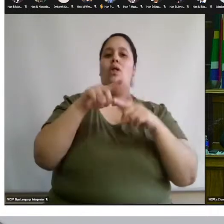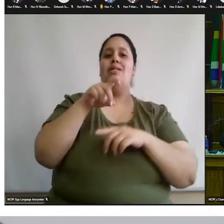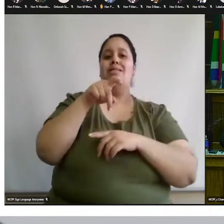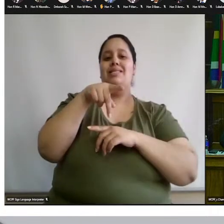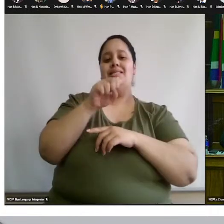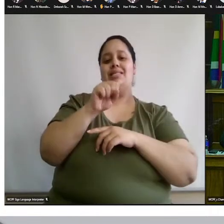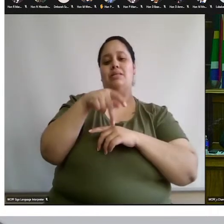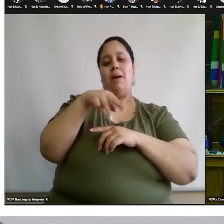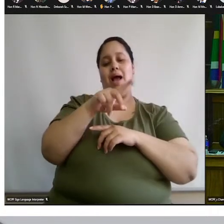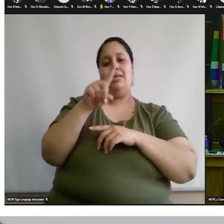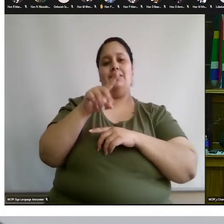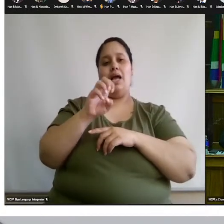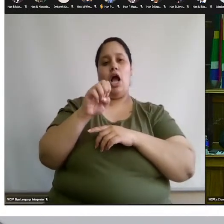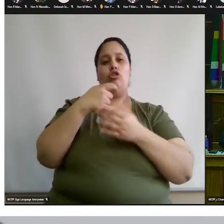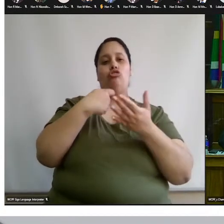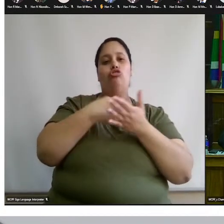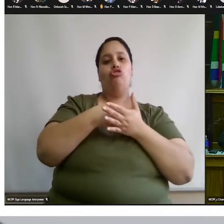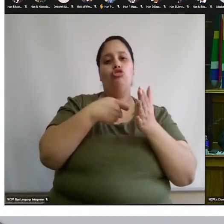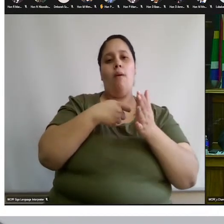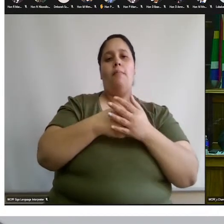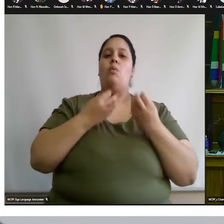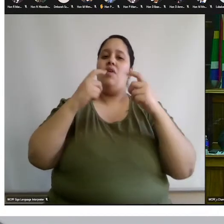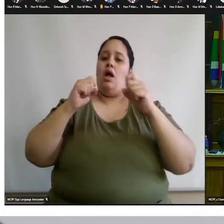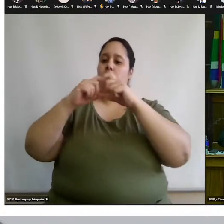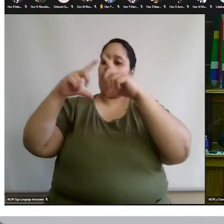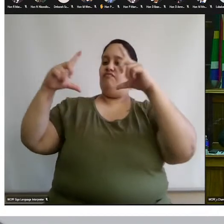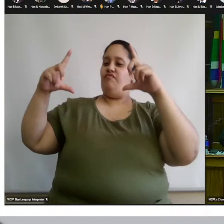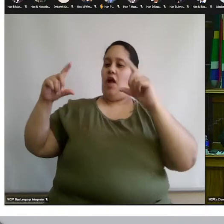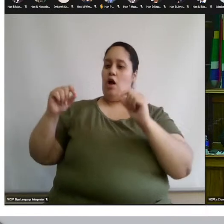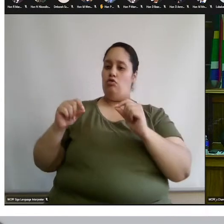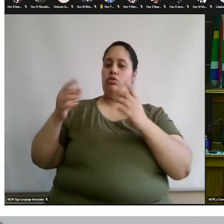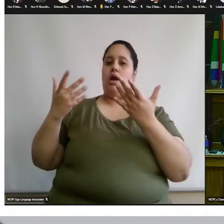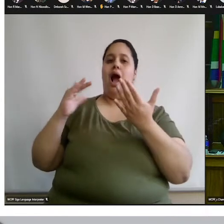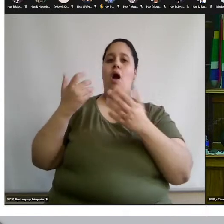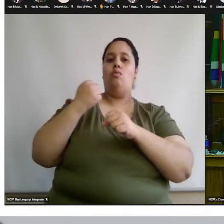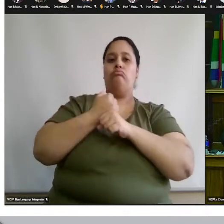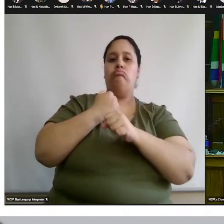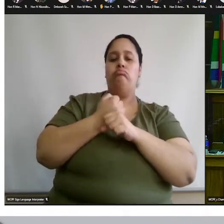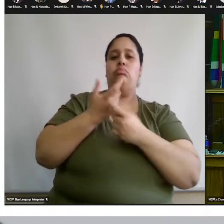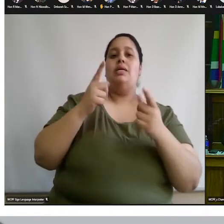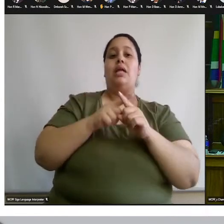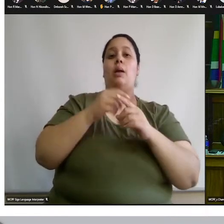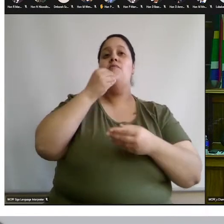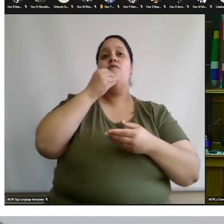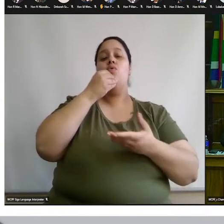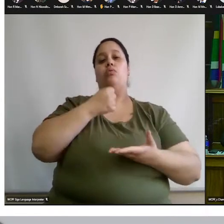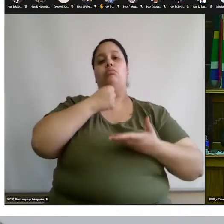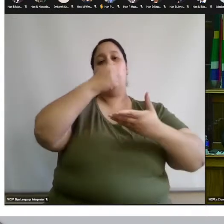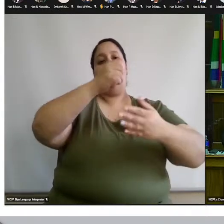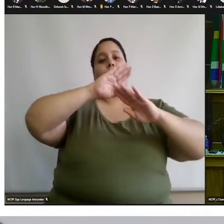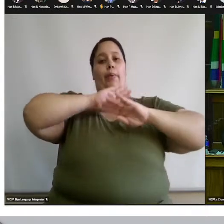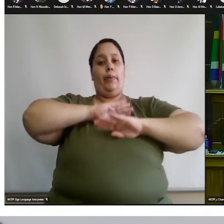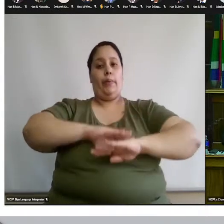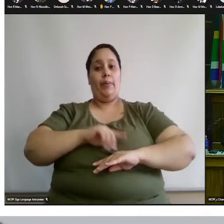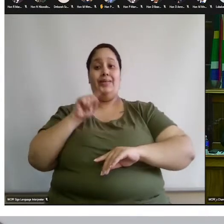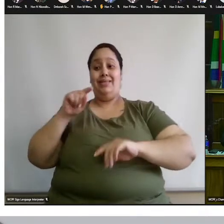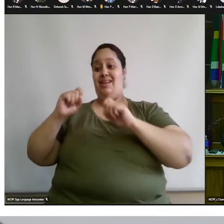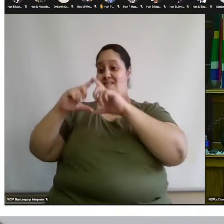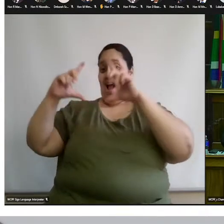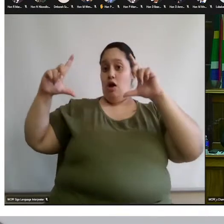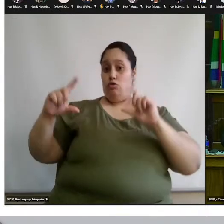provision of digital vouchers for food relief and community kitchens. And of course, those digital vouchers were provided